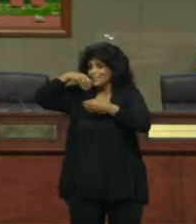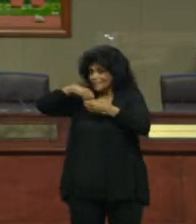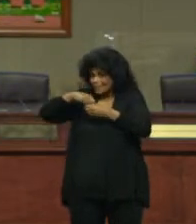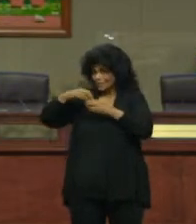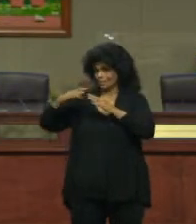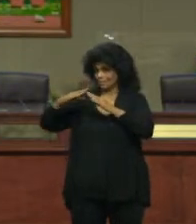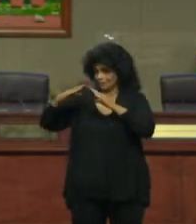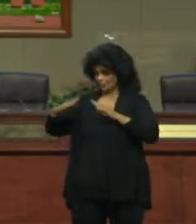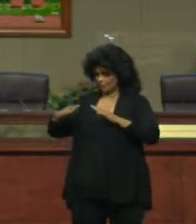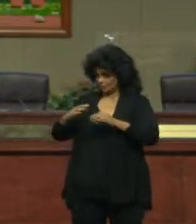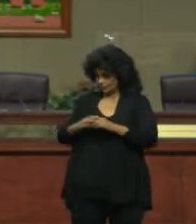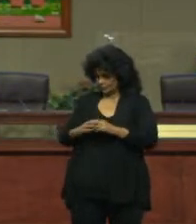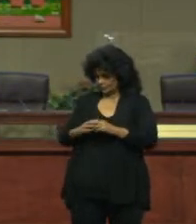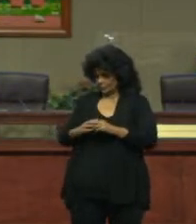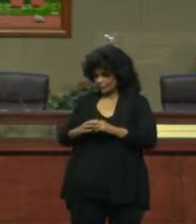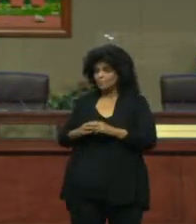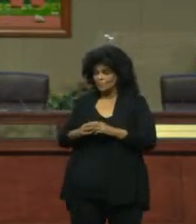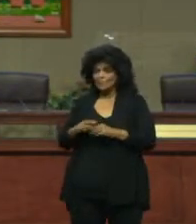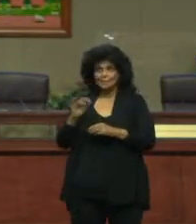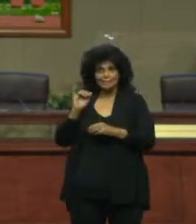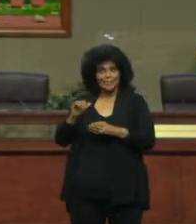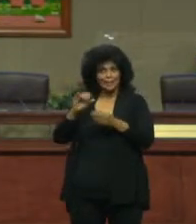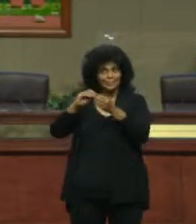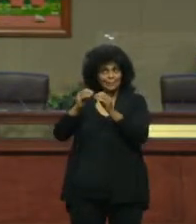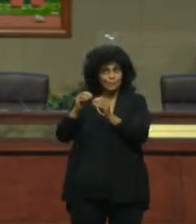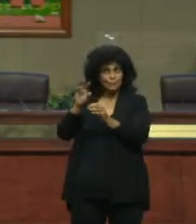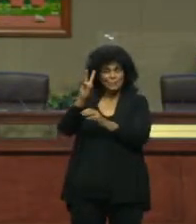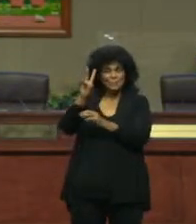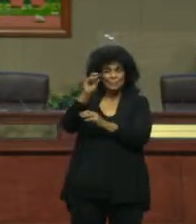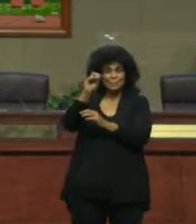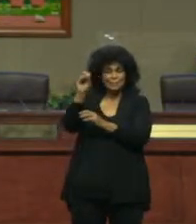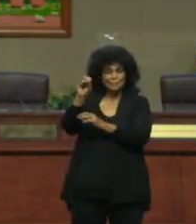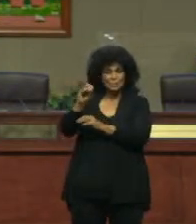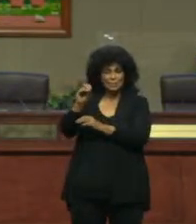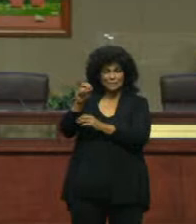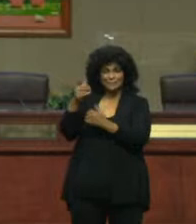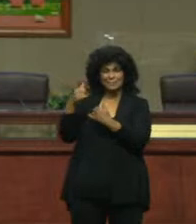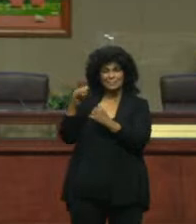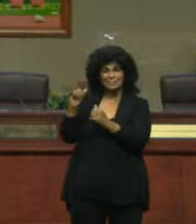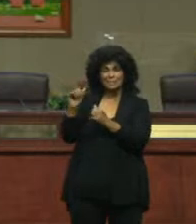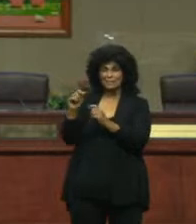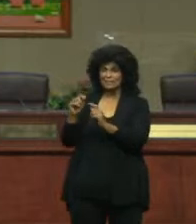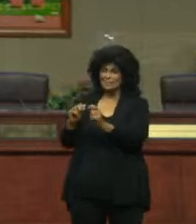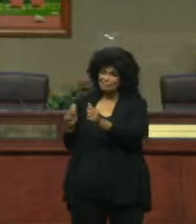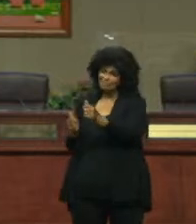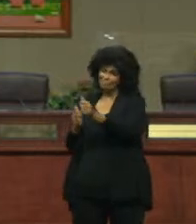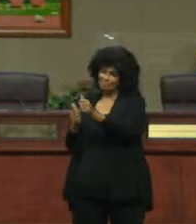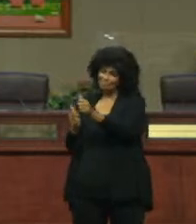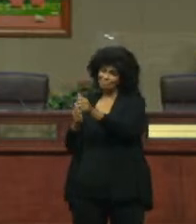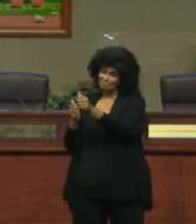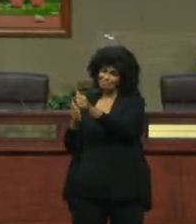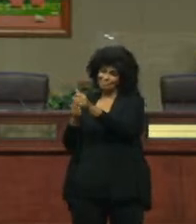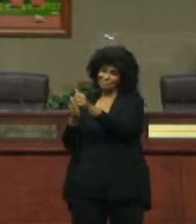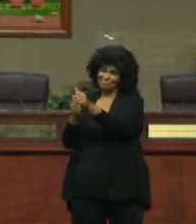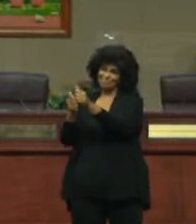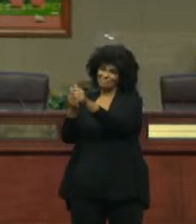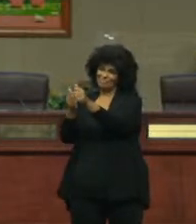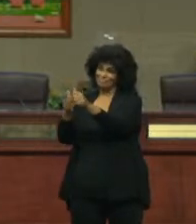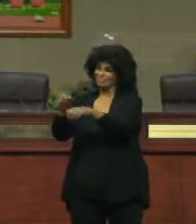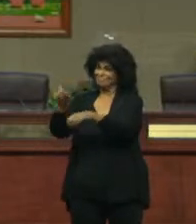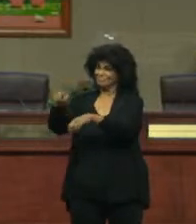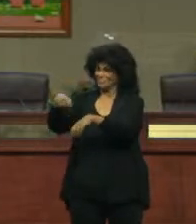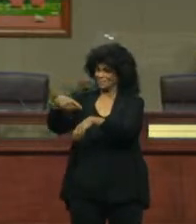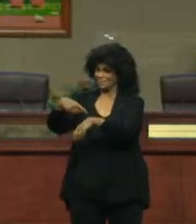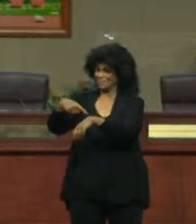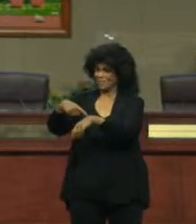That 70% is still a stretch goal for us. It's going to take a while for us to get to the